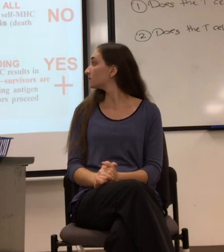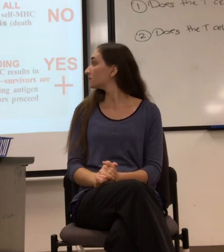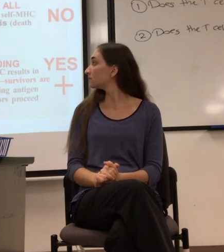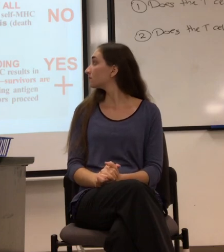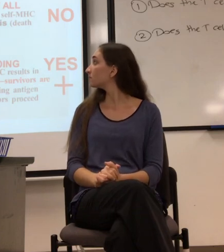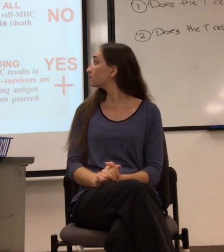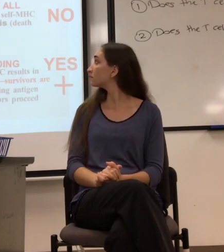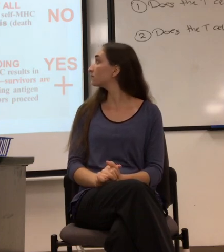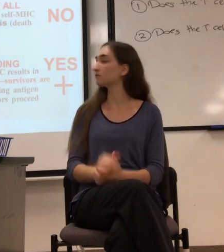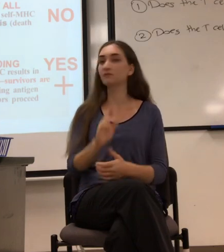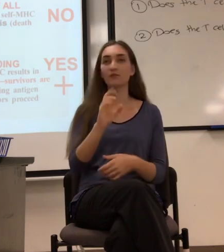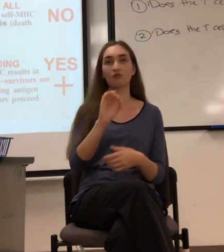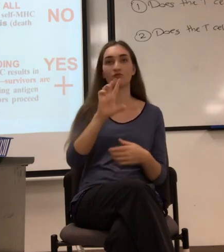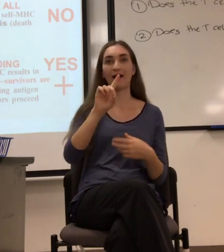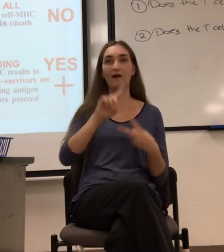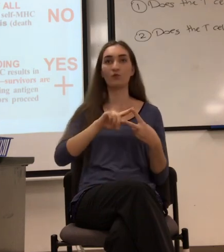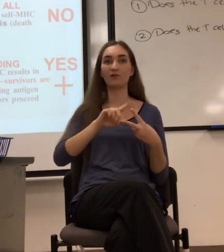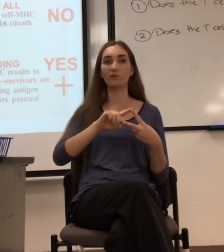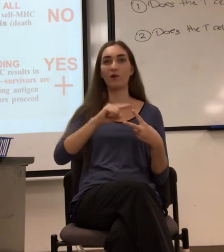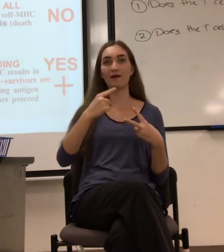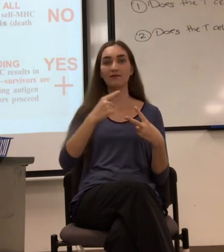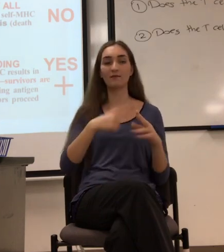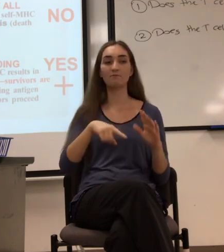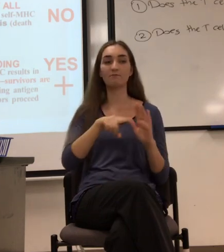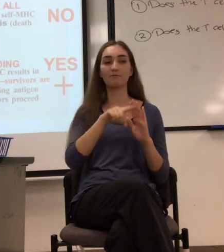Round one, positive selection.